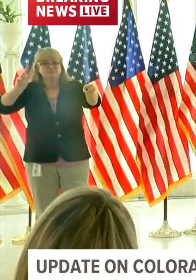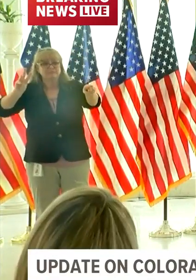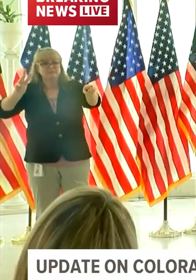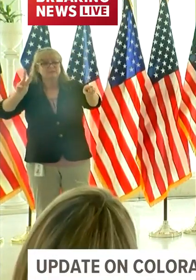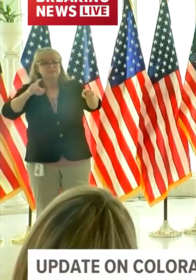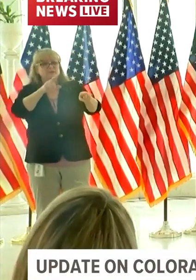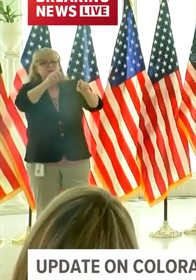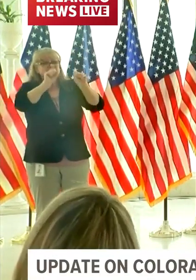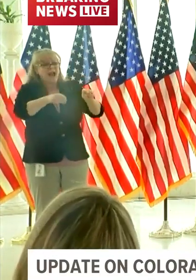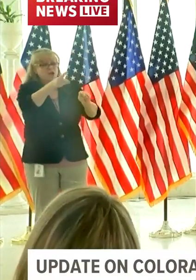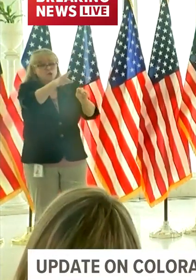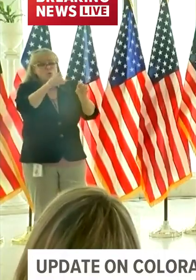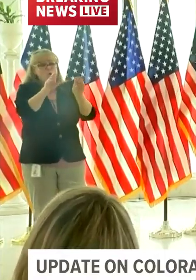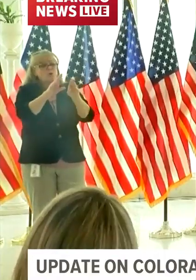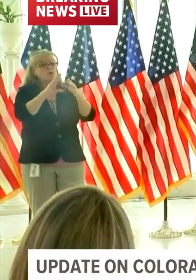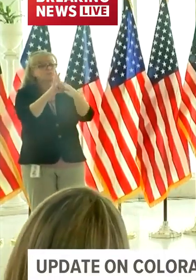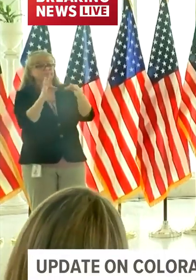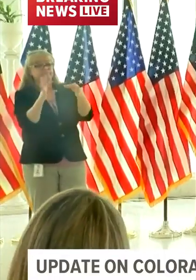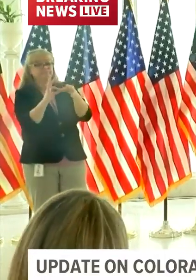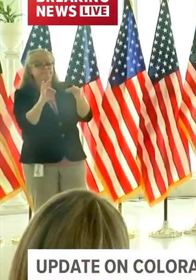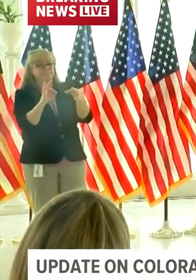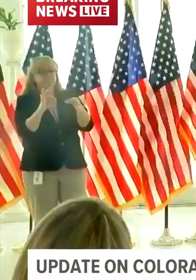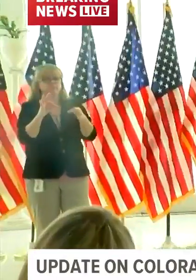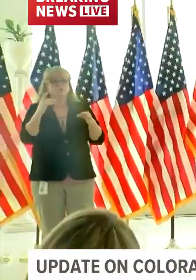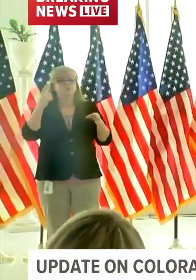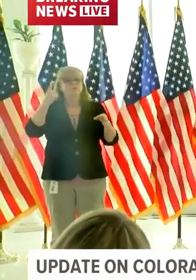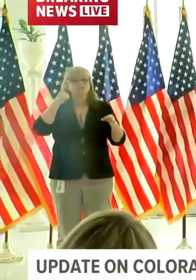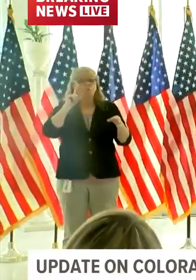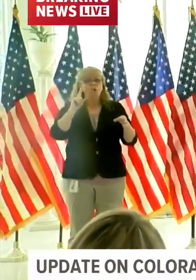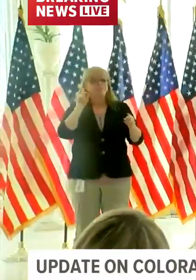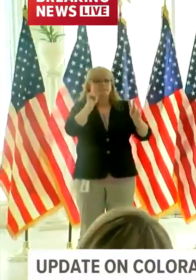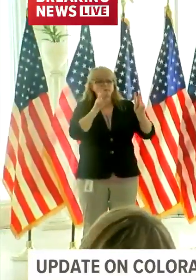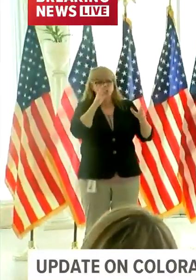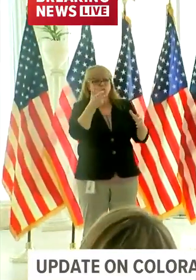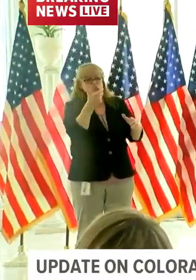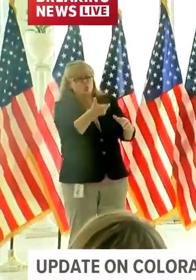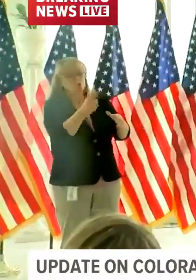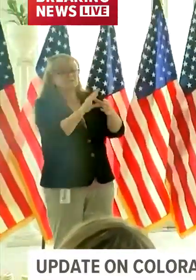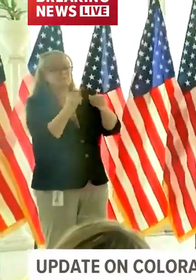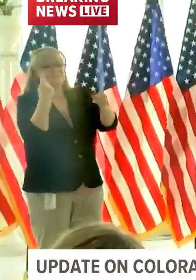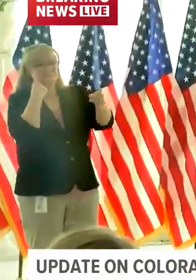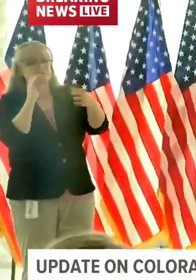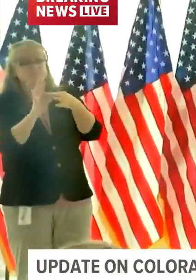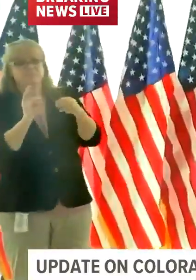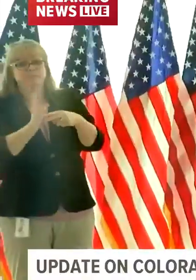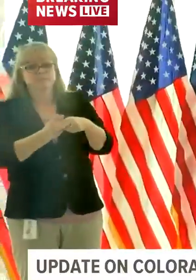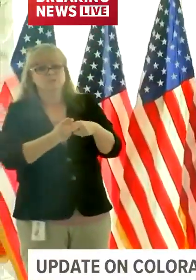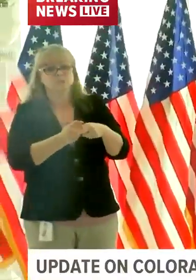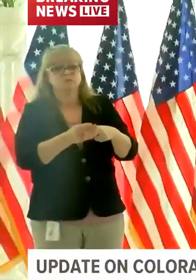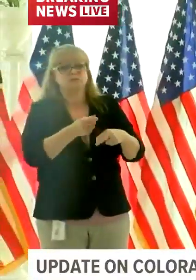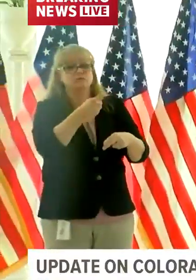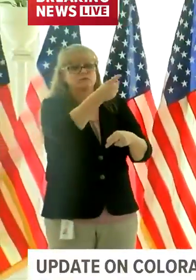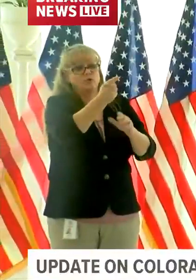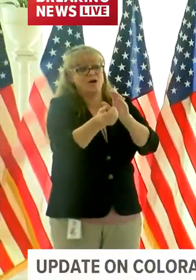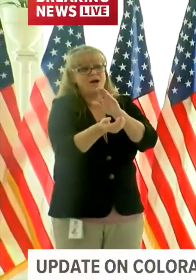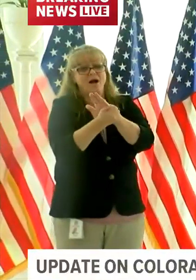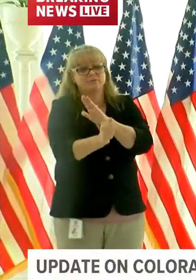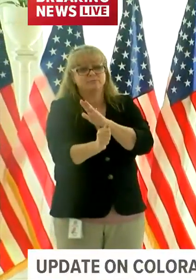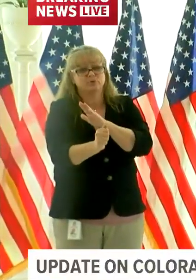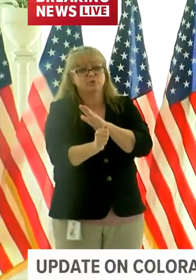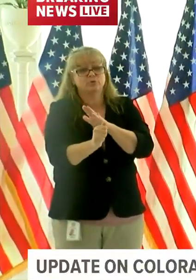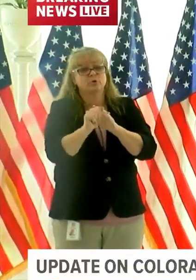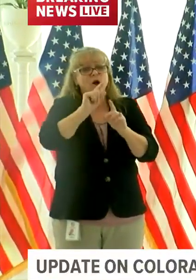of people that are listening and watching? What do you hear from the experts, and where are we as to the peak that's coming,